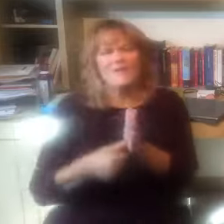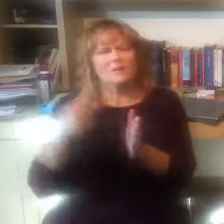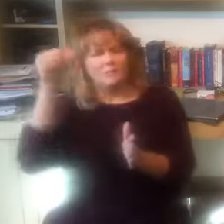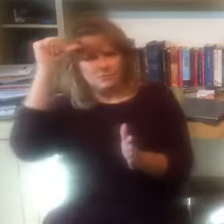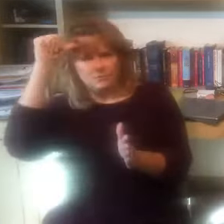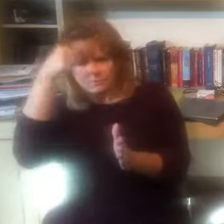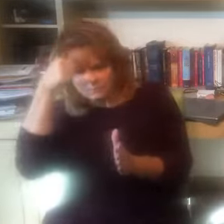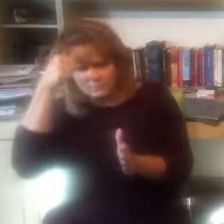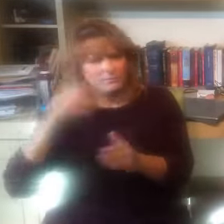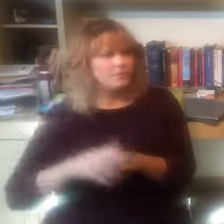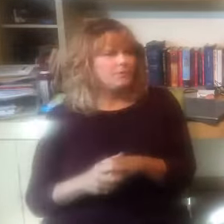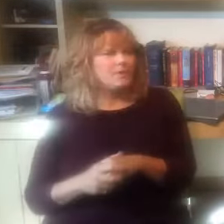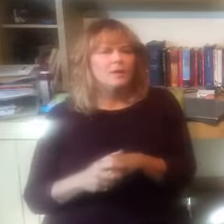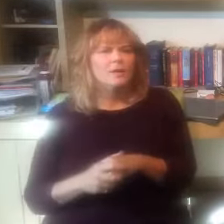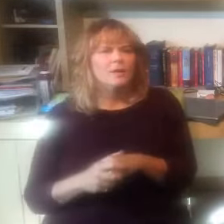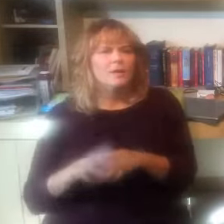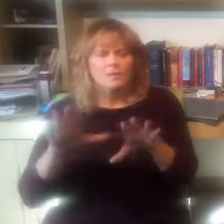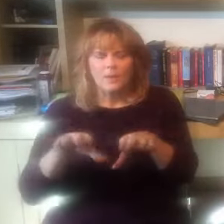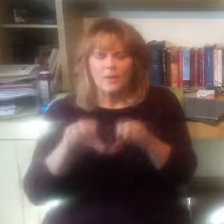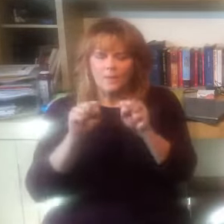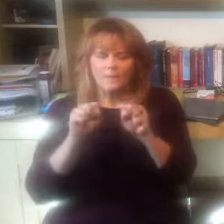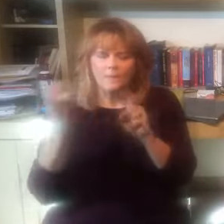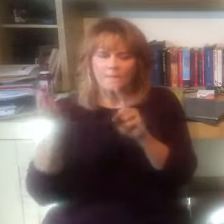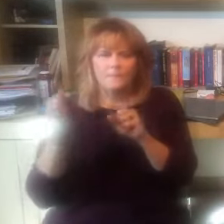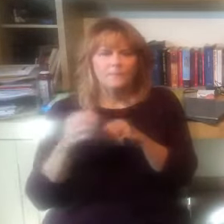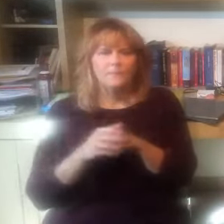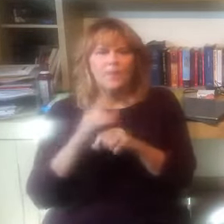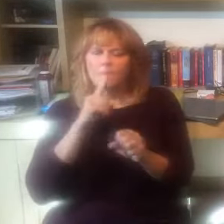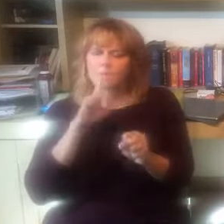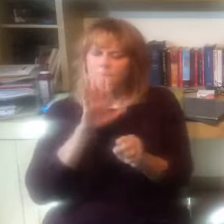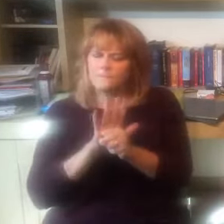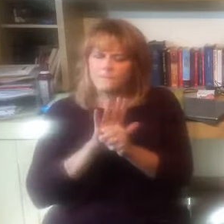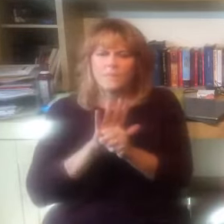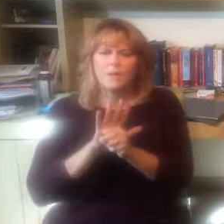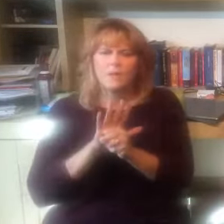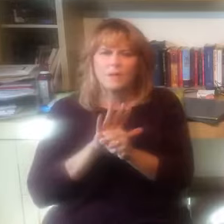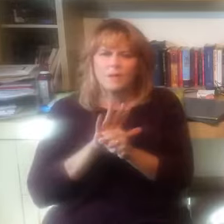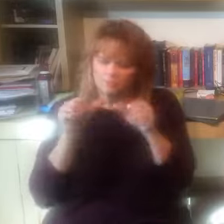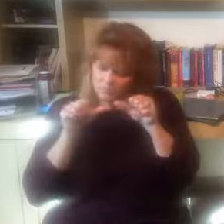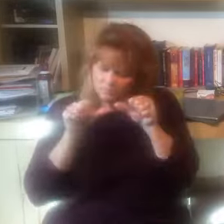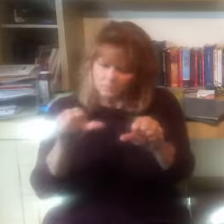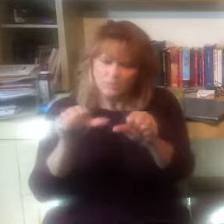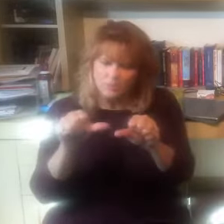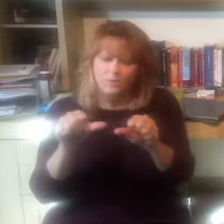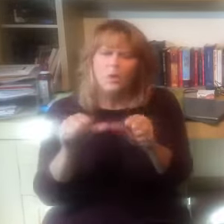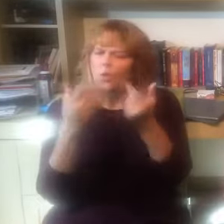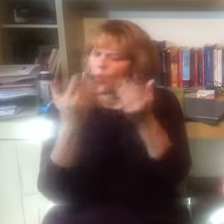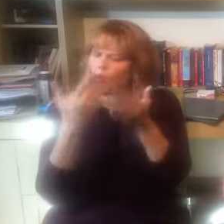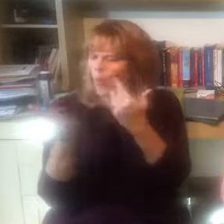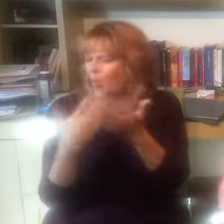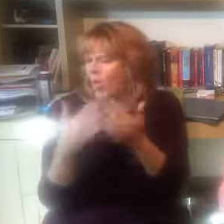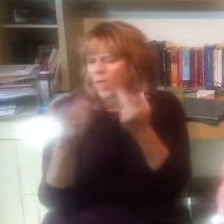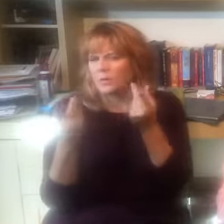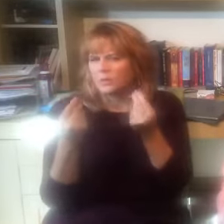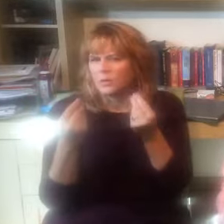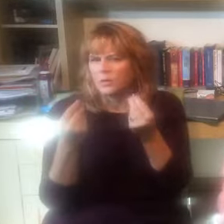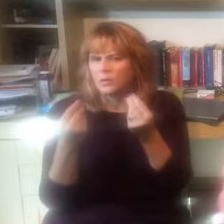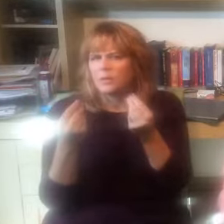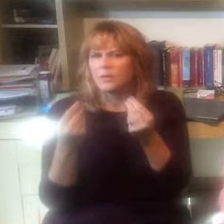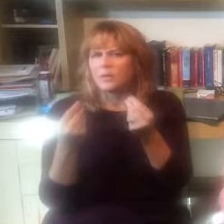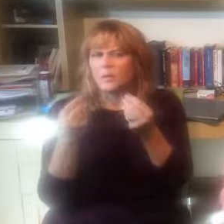in us boys was is being committed and determined. Whatever you do, commit to